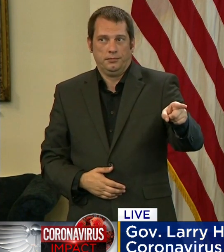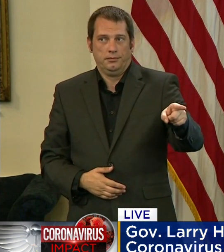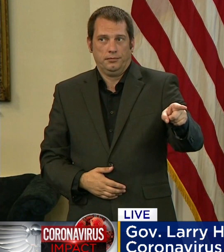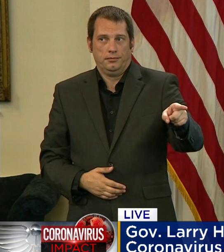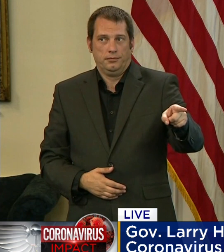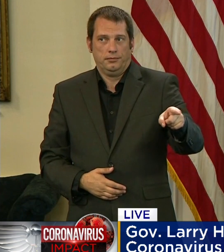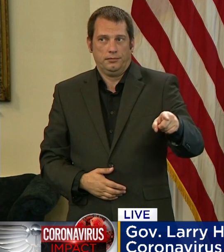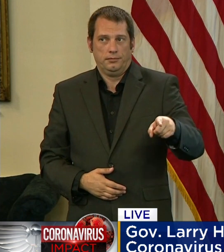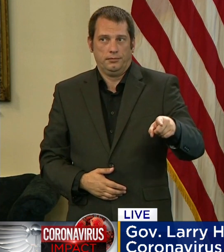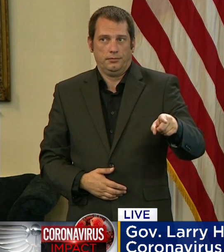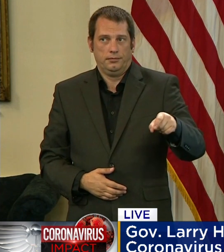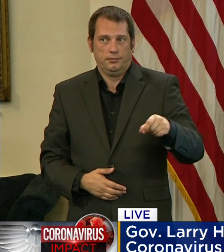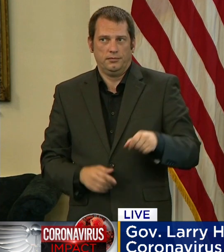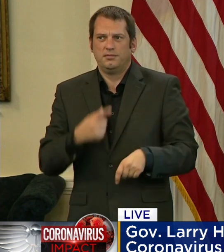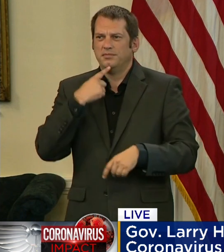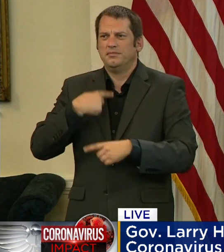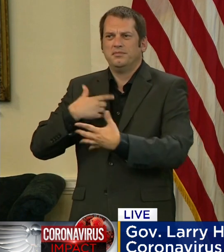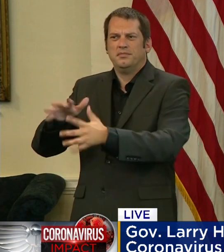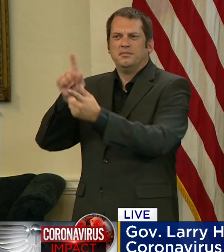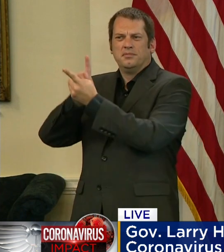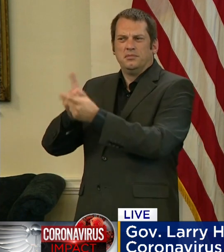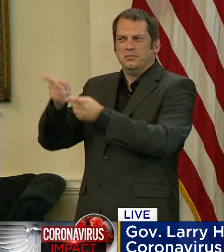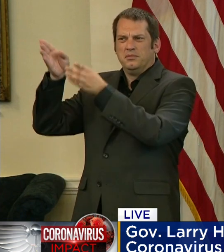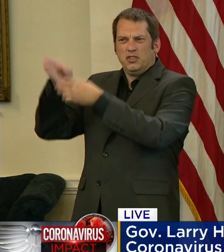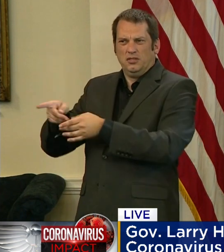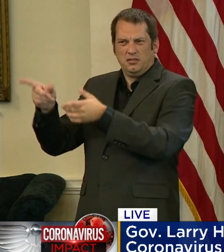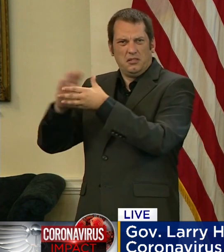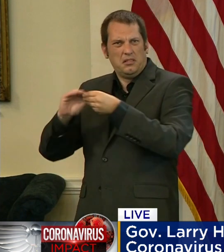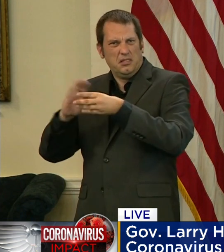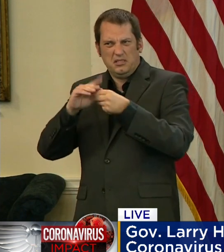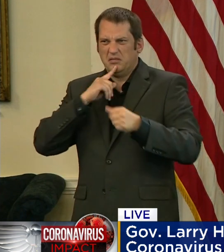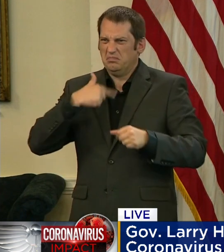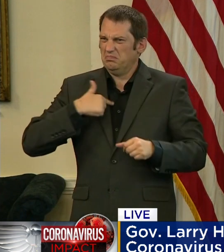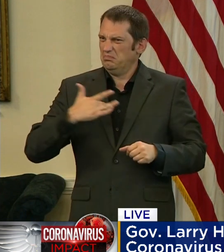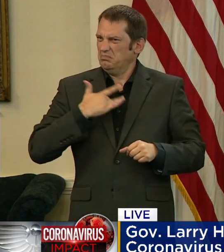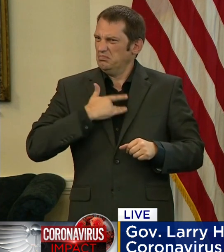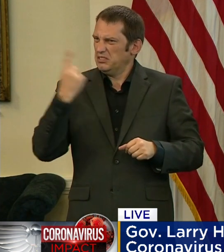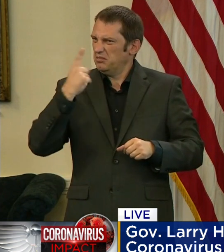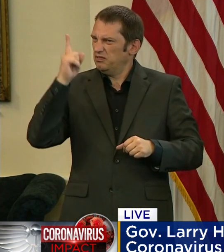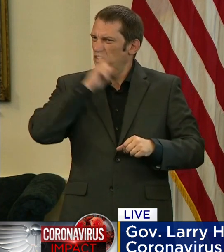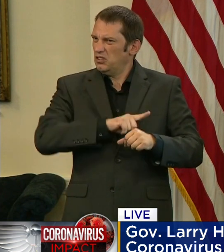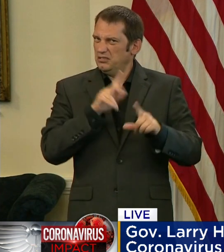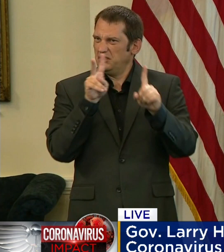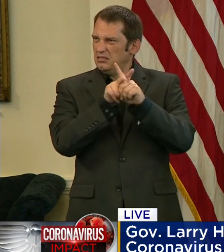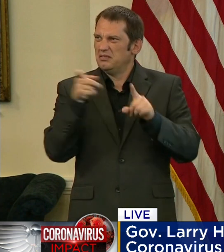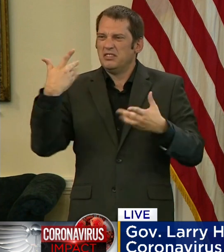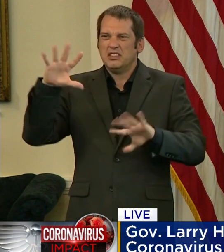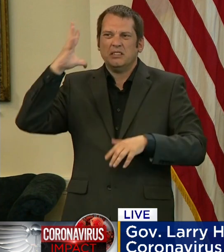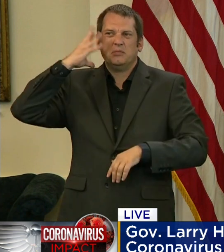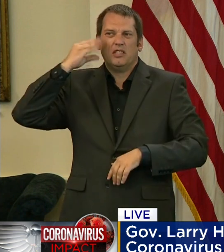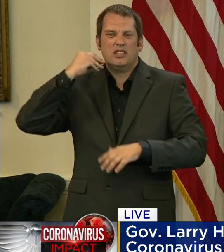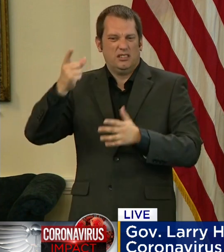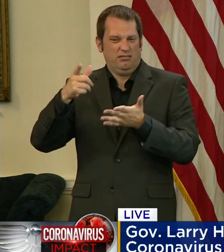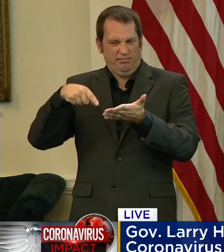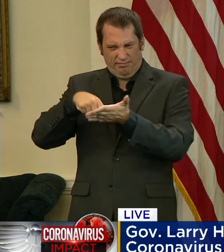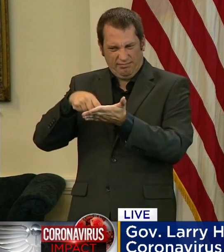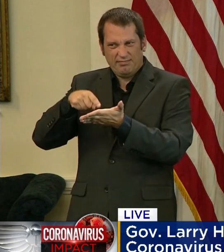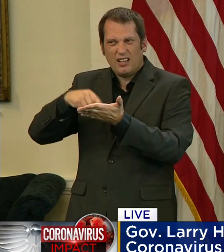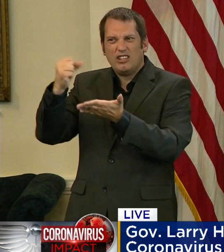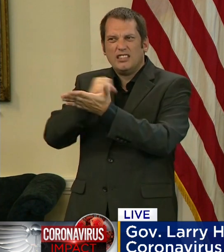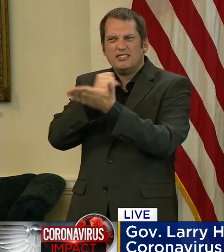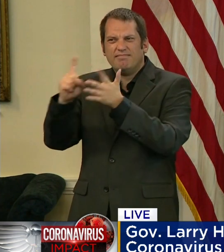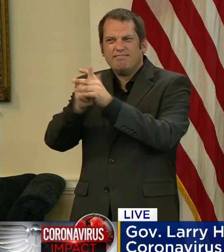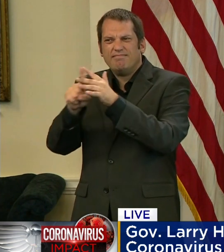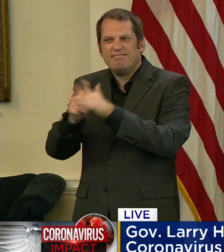several people who said all of a sudden my debit card was canceled. So I wanted to know when exactly the fraud ring was detected,